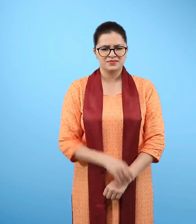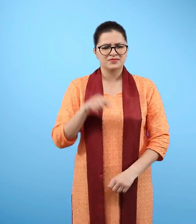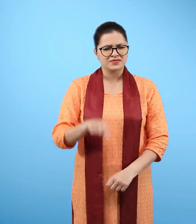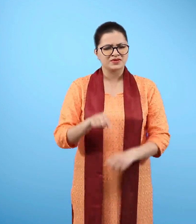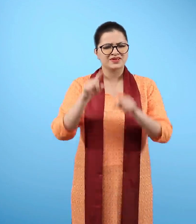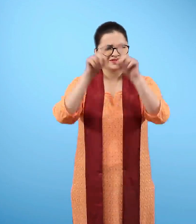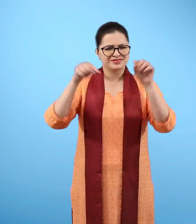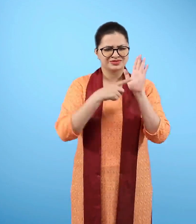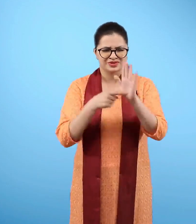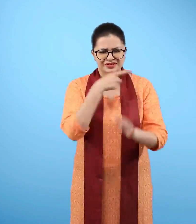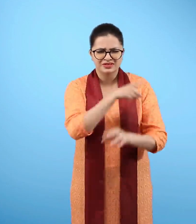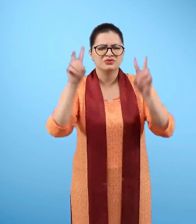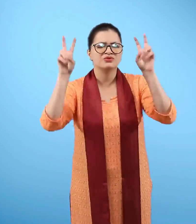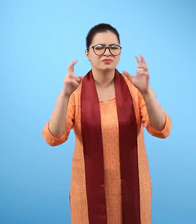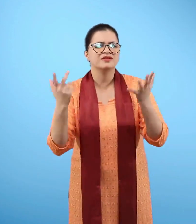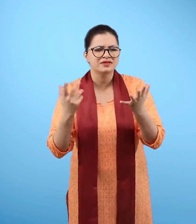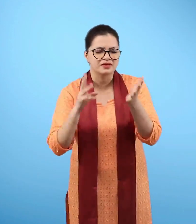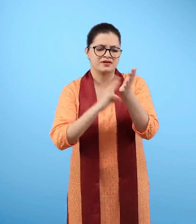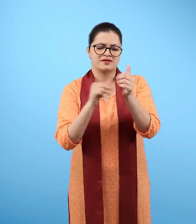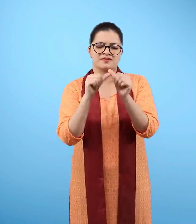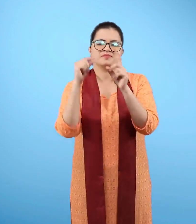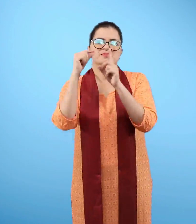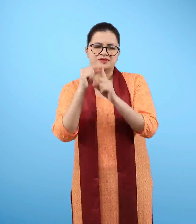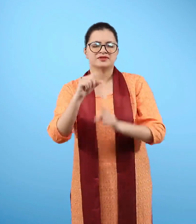This map has been titled Map 1.